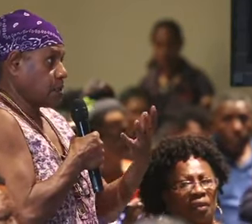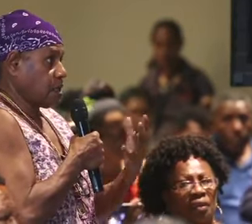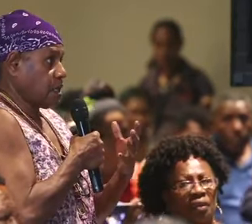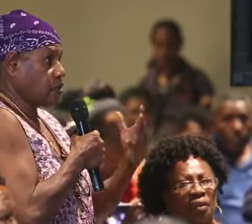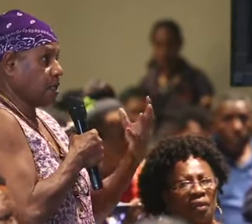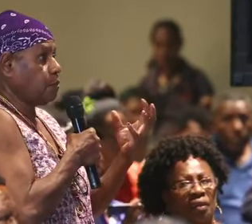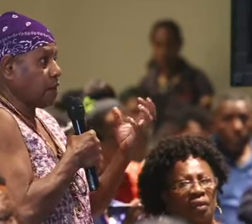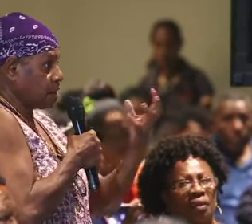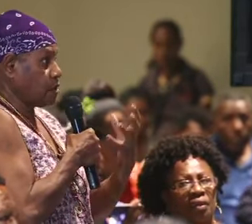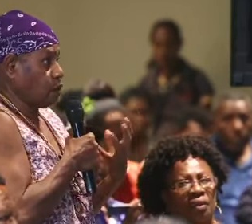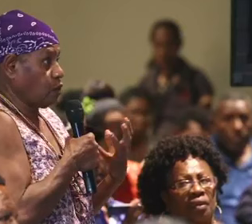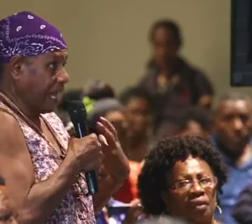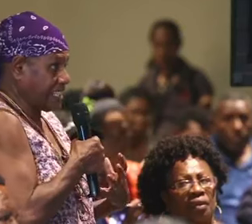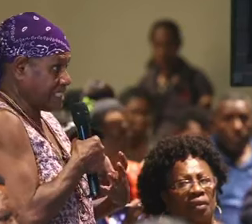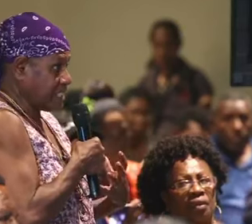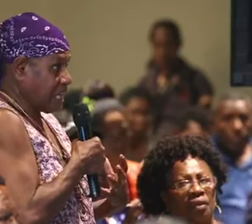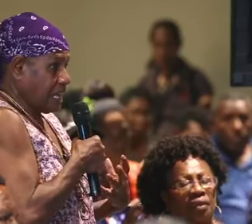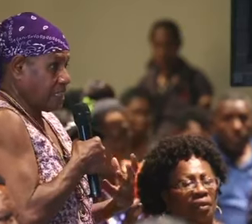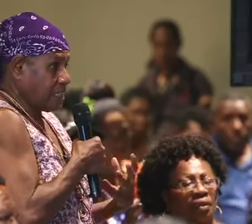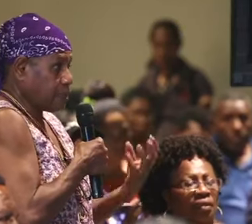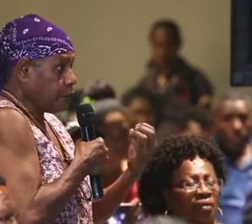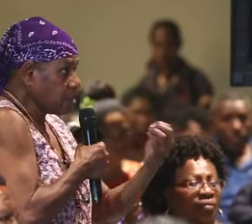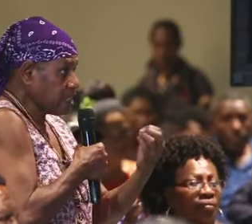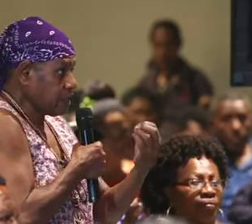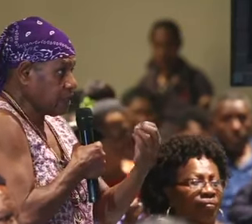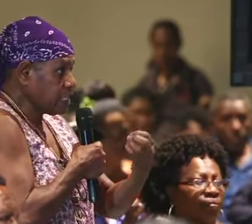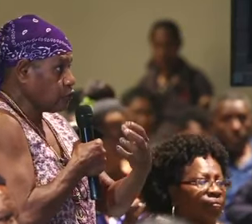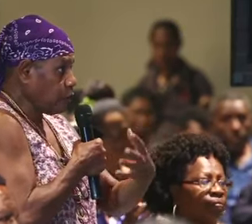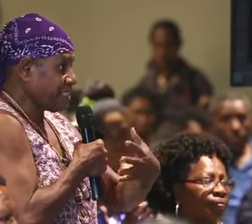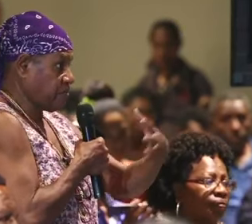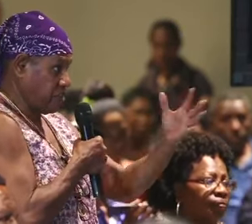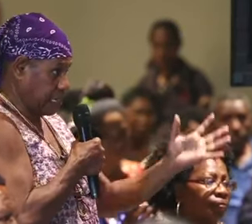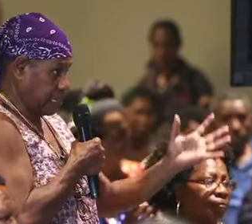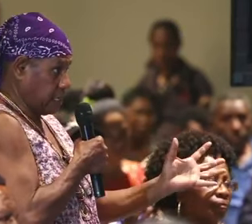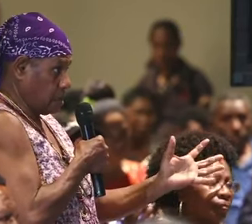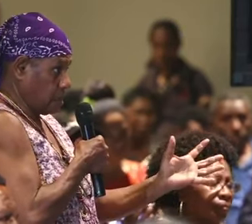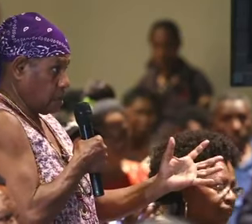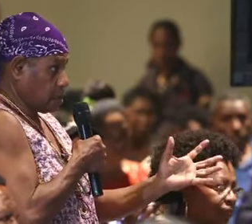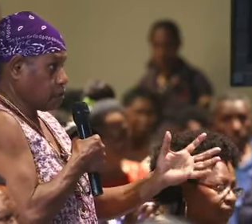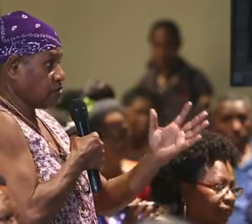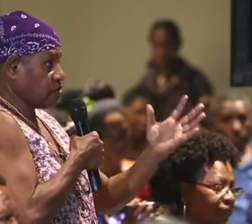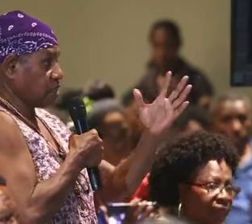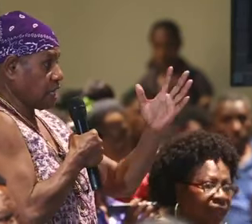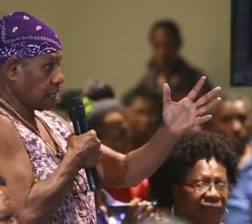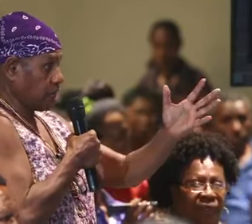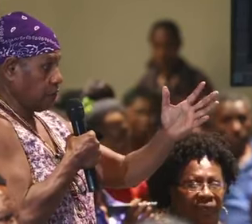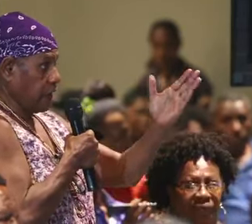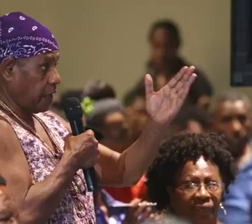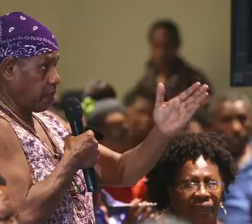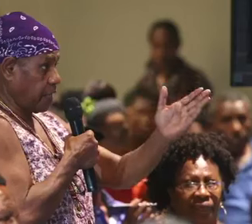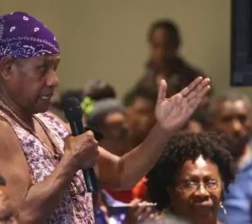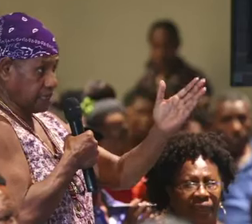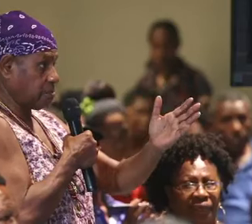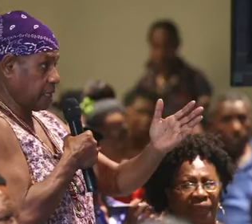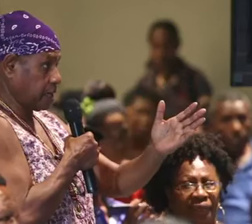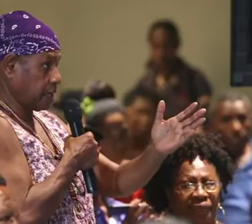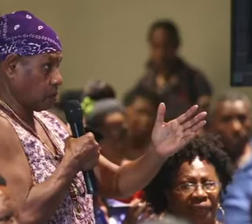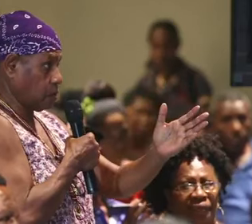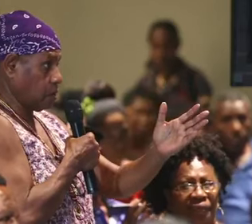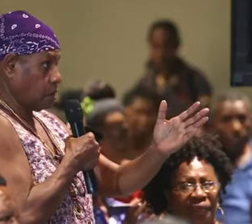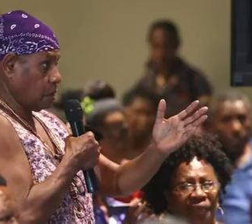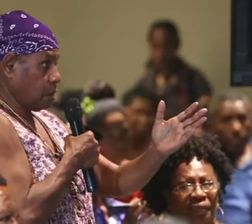it actually points out to us that the forms that we need to complete are very clear. So I'm just asking if IPA does something